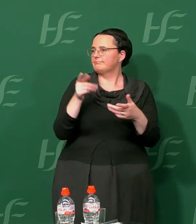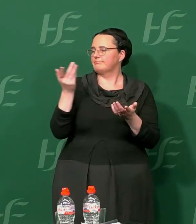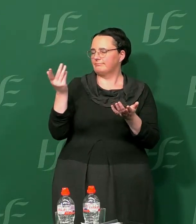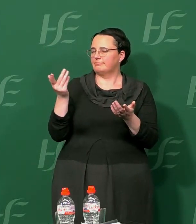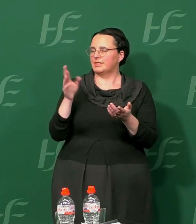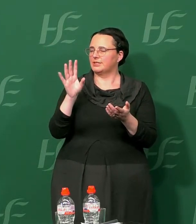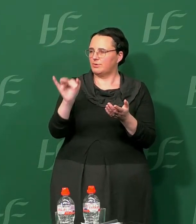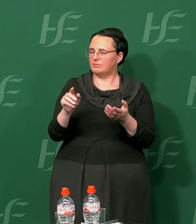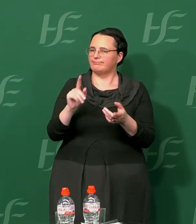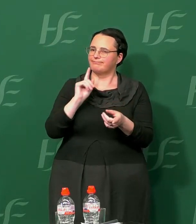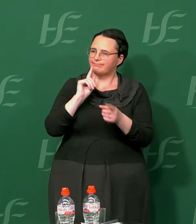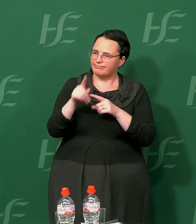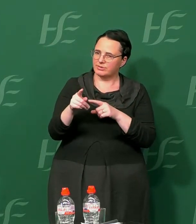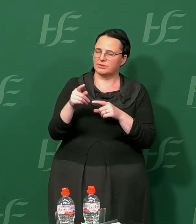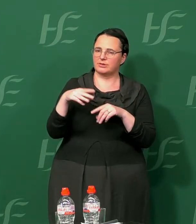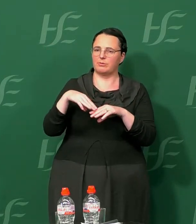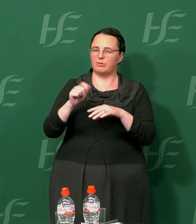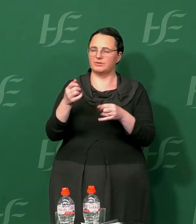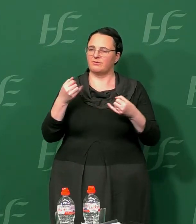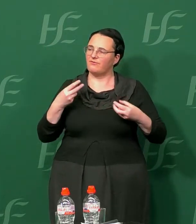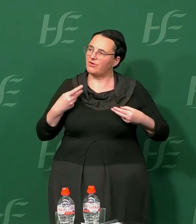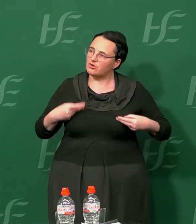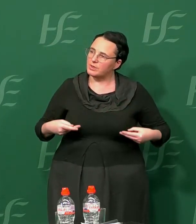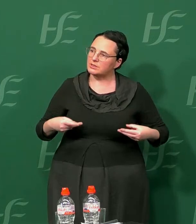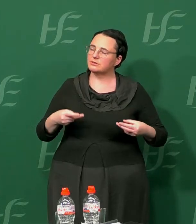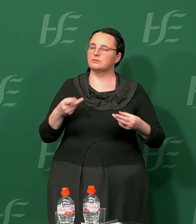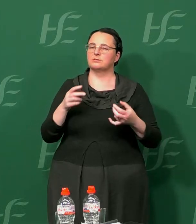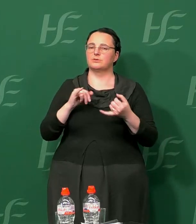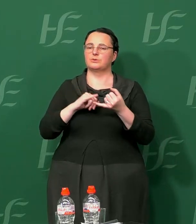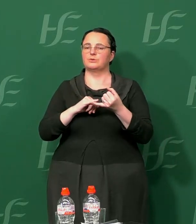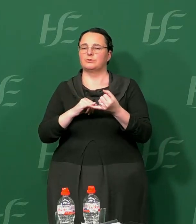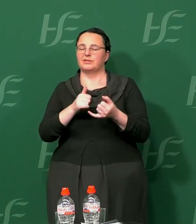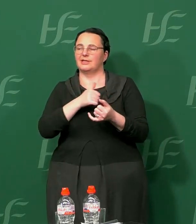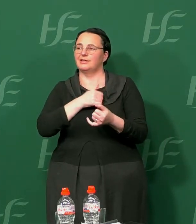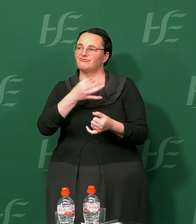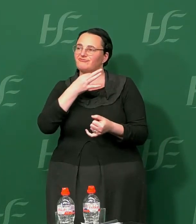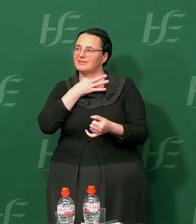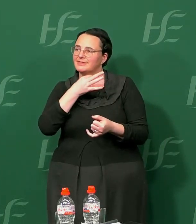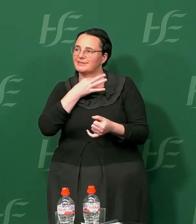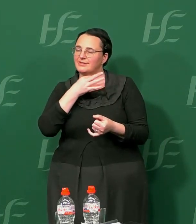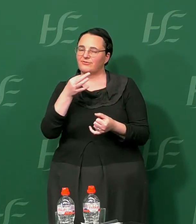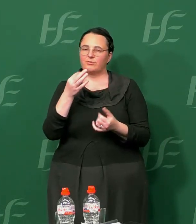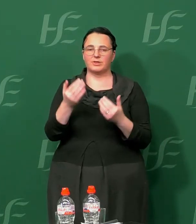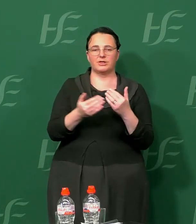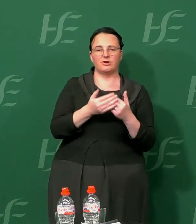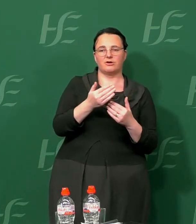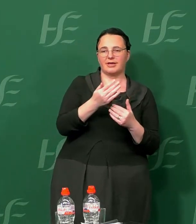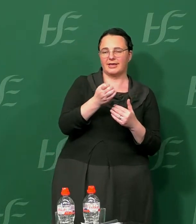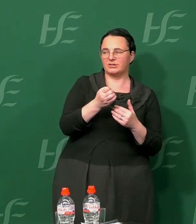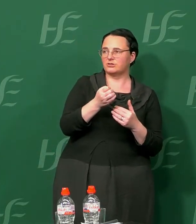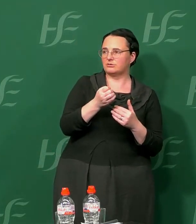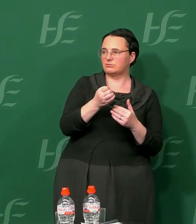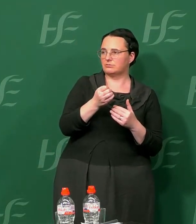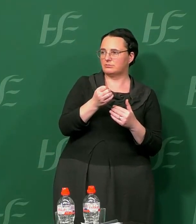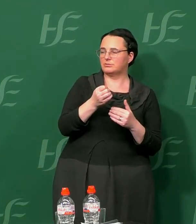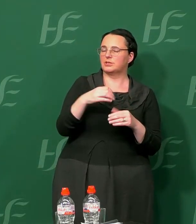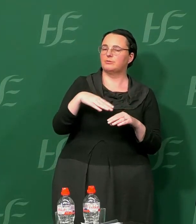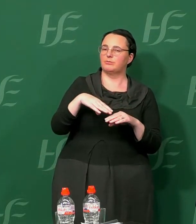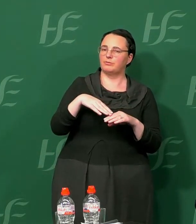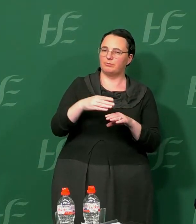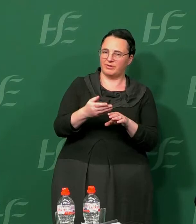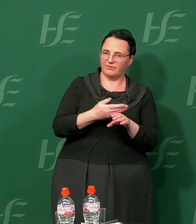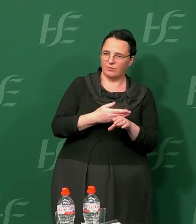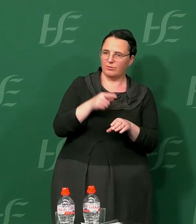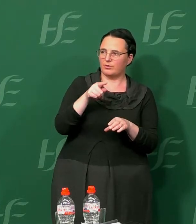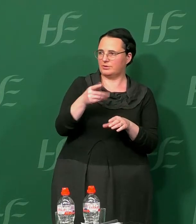most vulnerable who are at risk, and to go any other way, from much younger ages before we get through the most vulnerable groups.